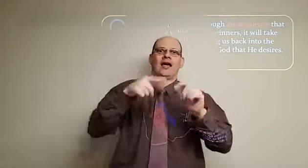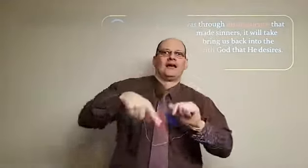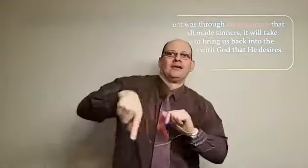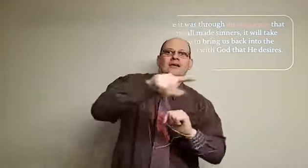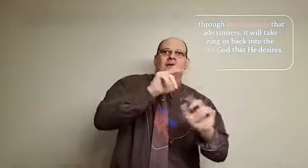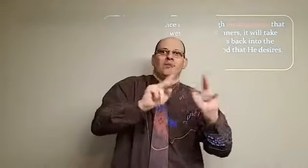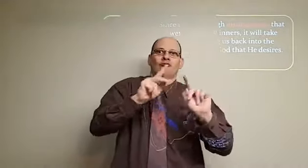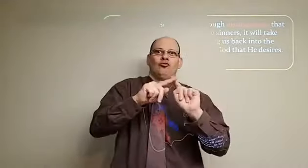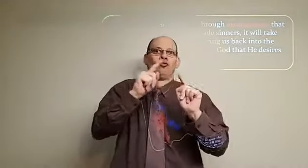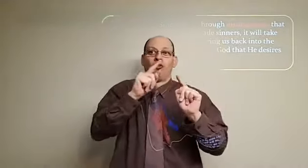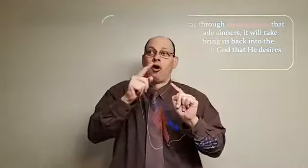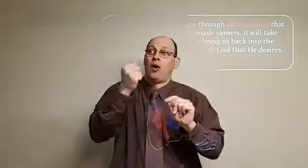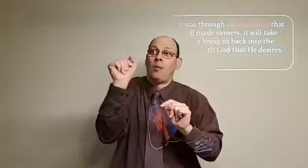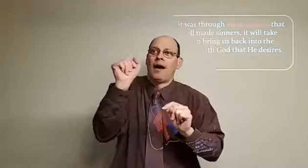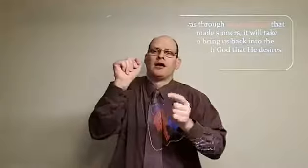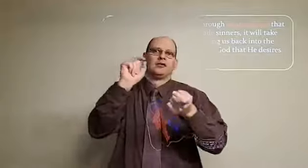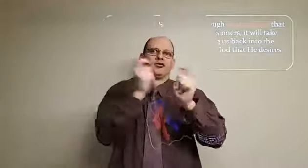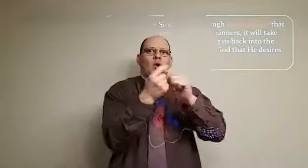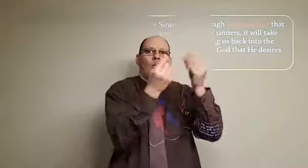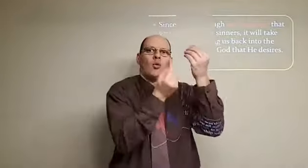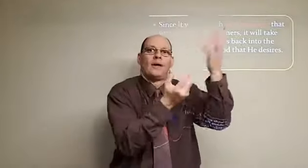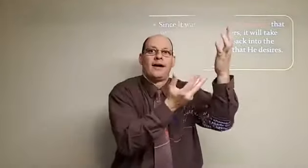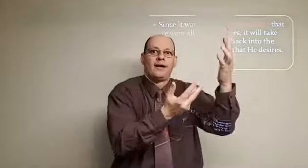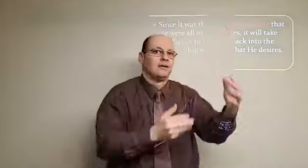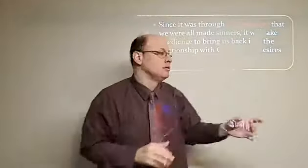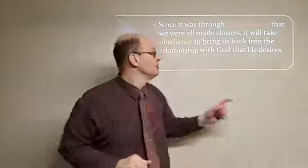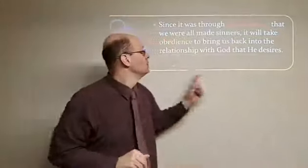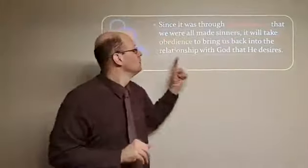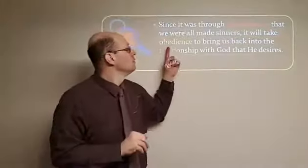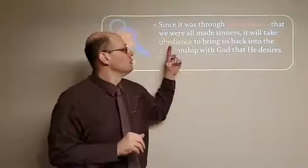God has given us an opportunity to obey